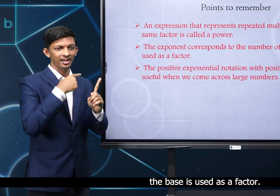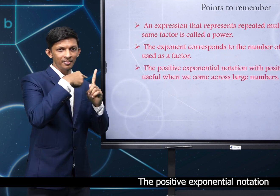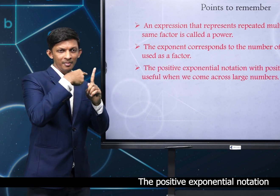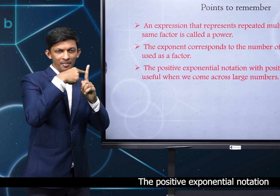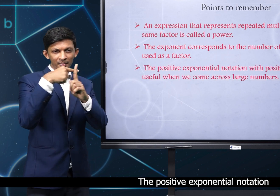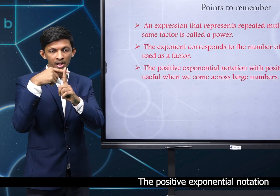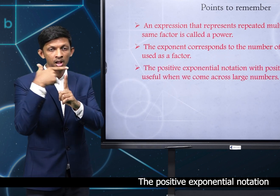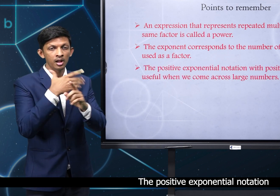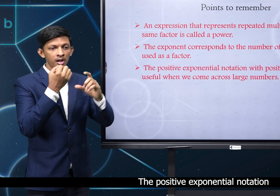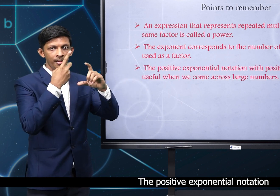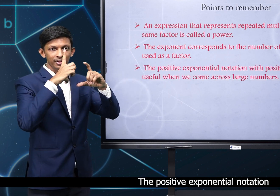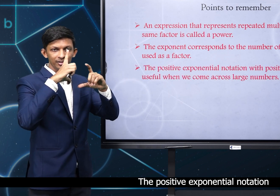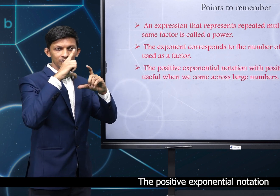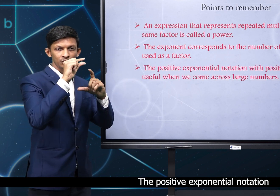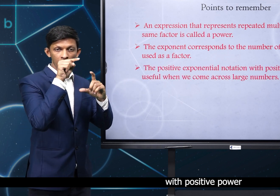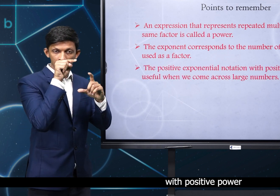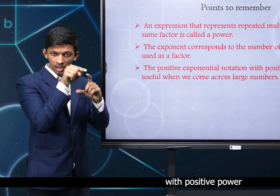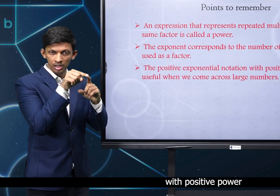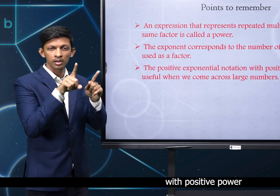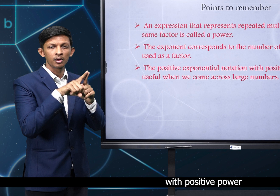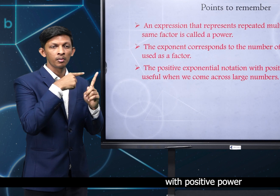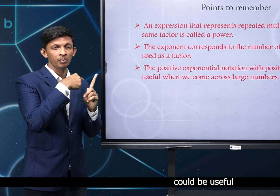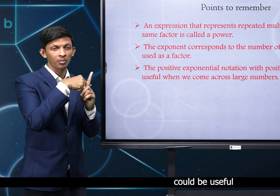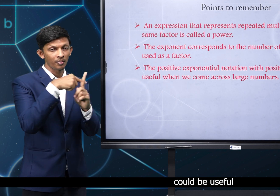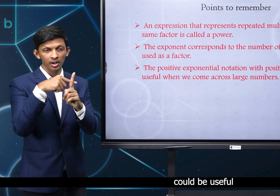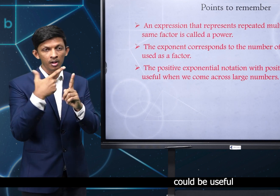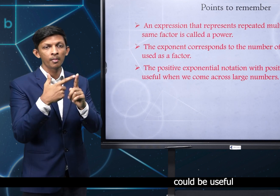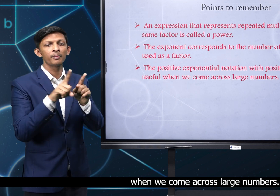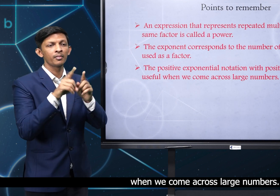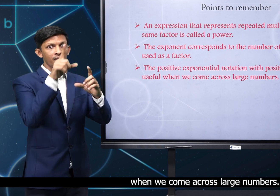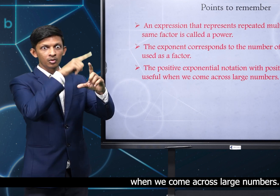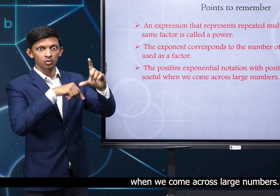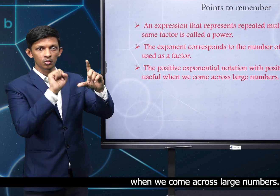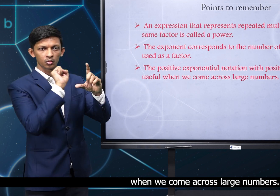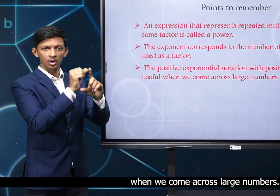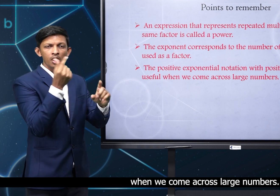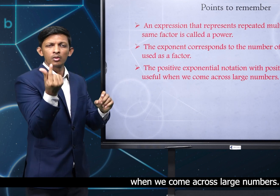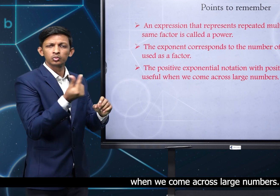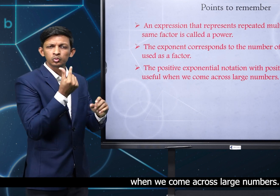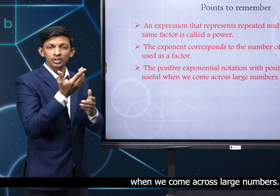The positive exponential notation with positive power could be useful when we come across large numbers.